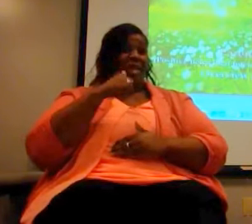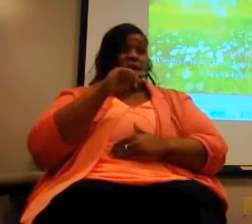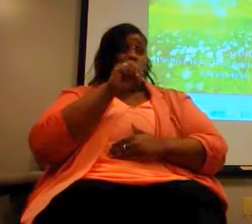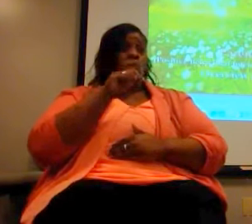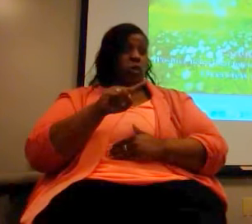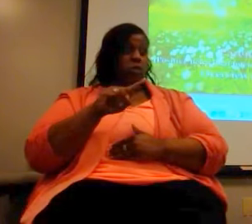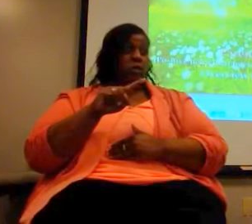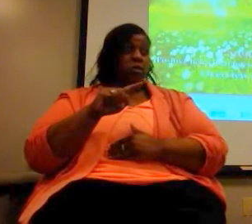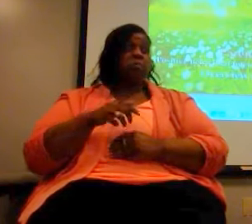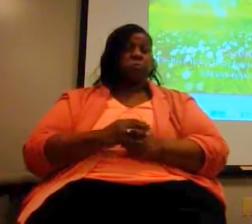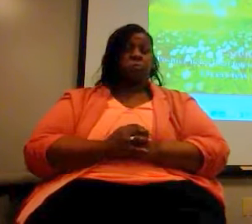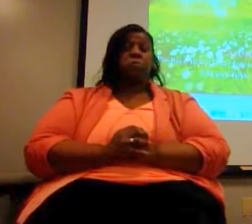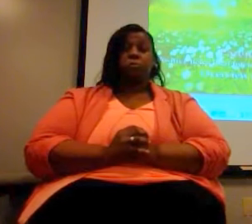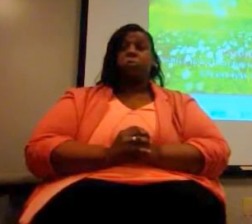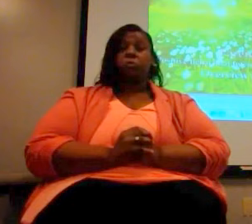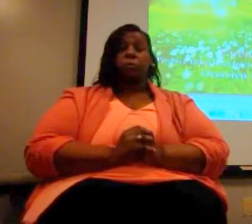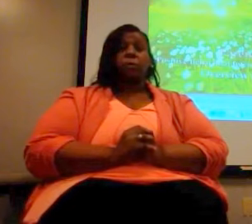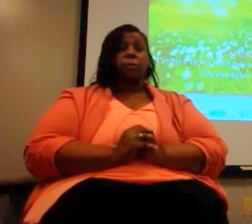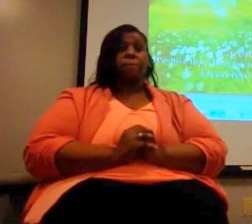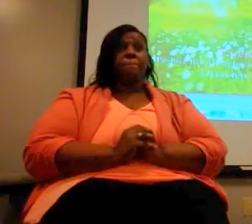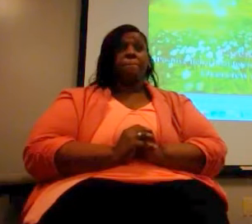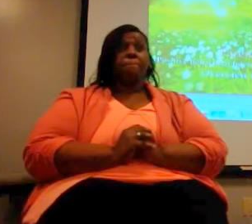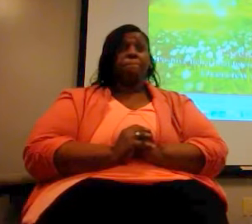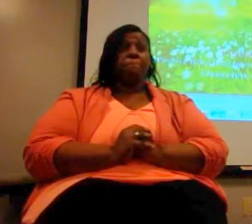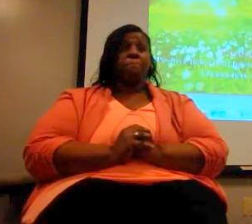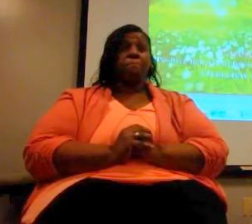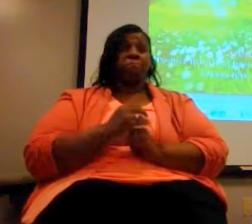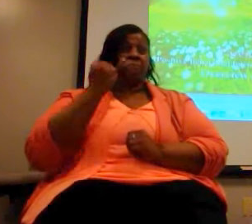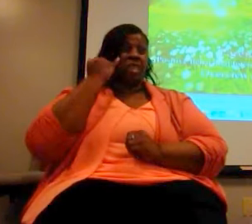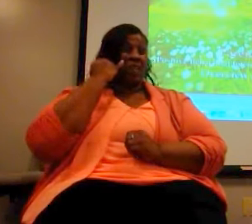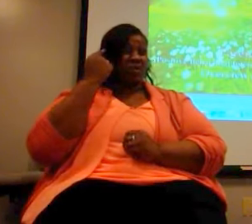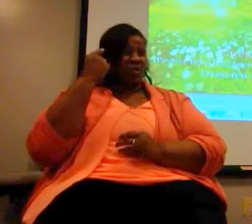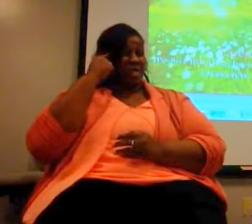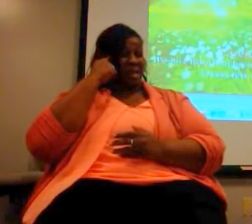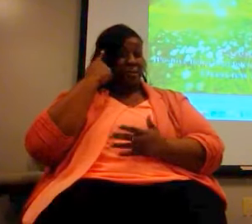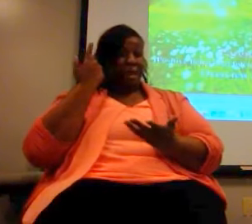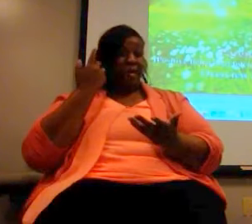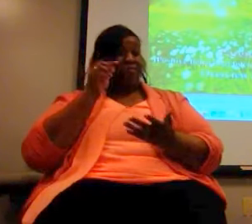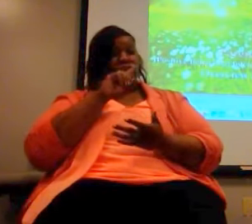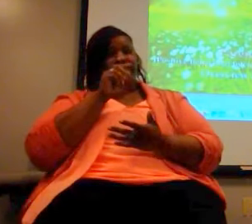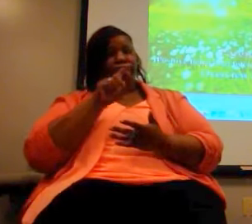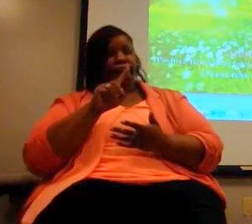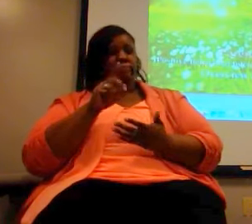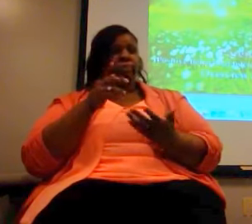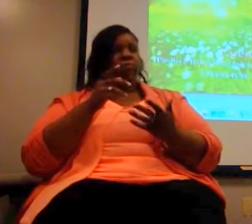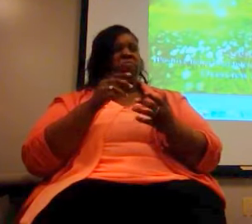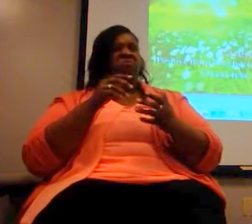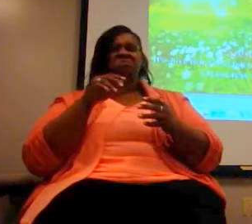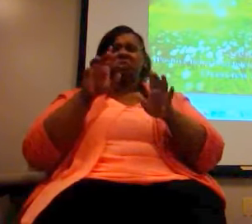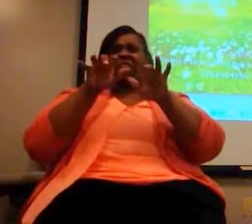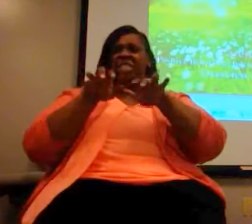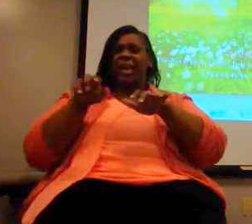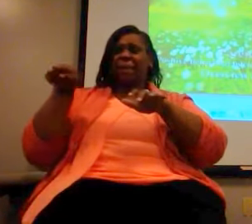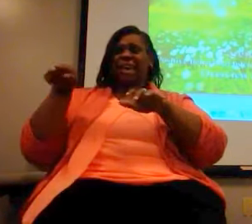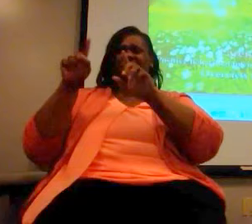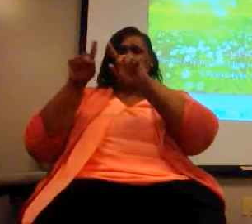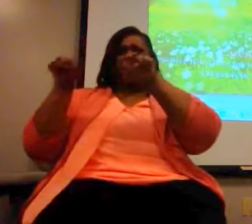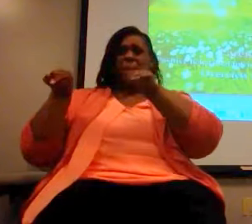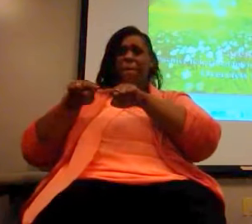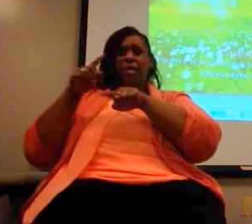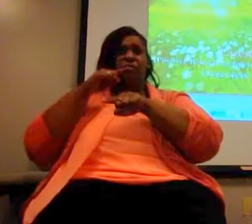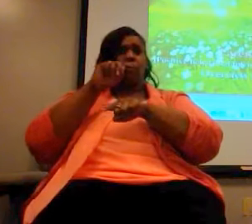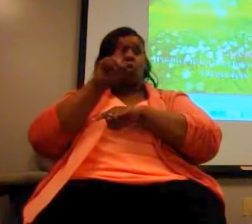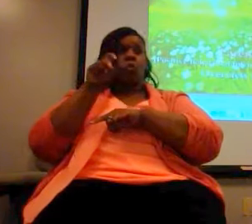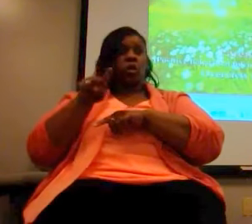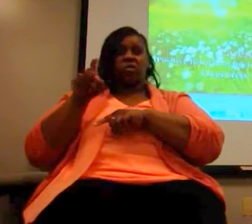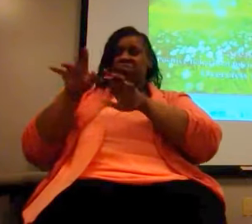And so, if you think of a question along the way, type it into the question box that's on the